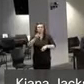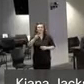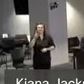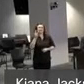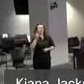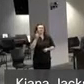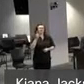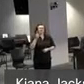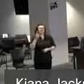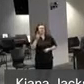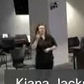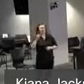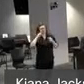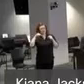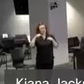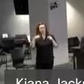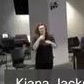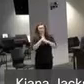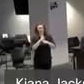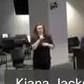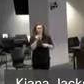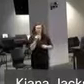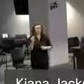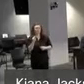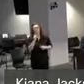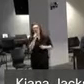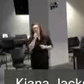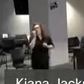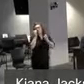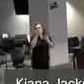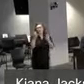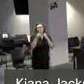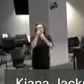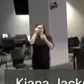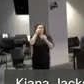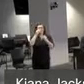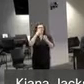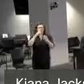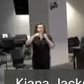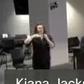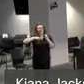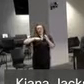We'll be providing additional information regarding these benefits prior to that time.